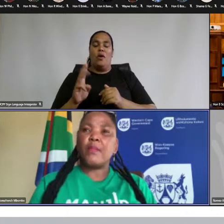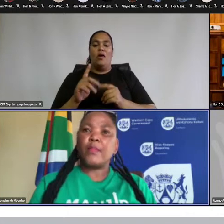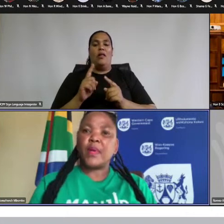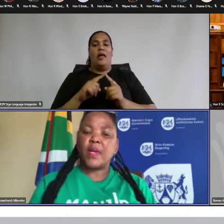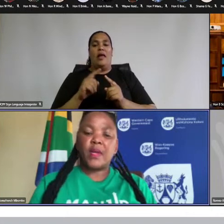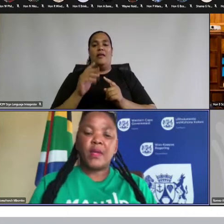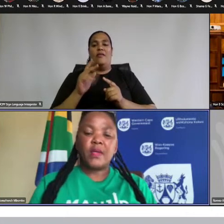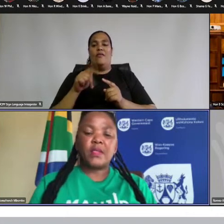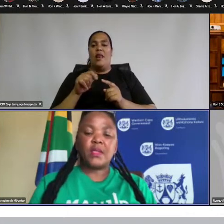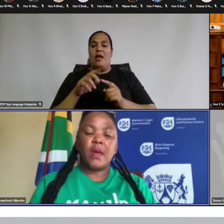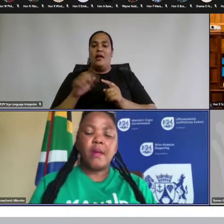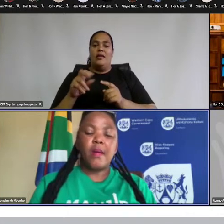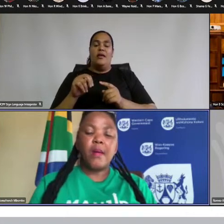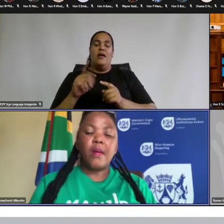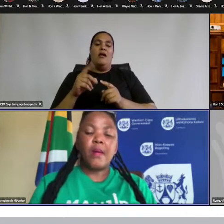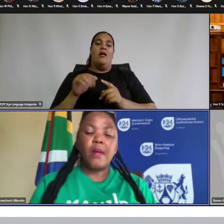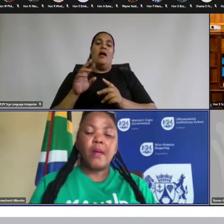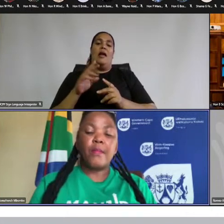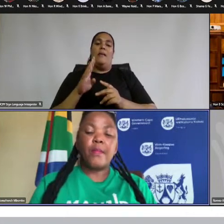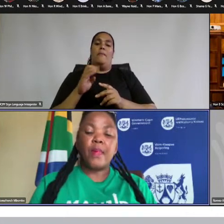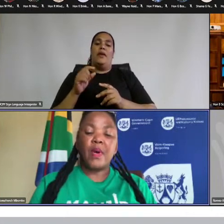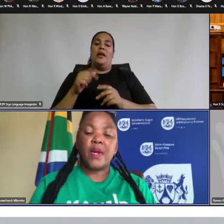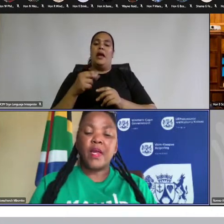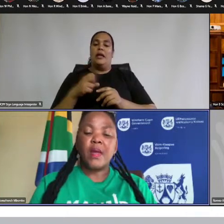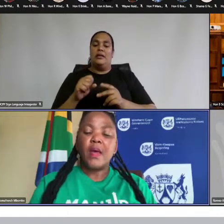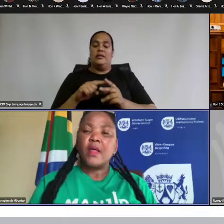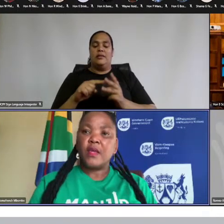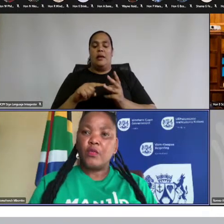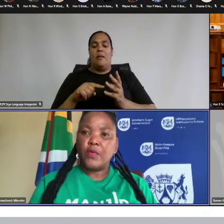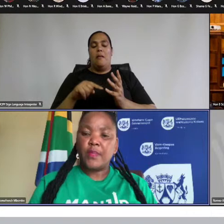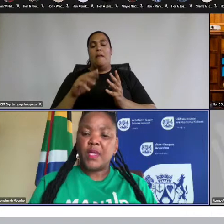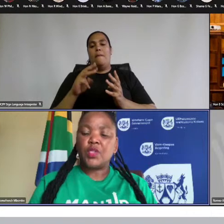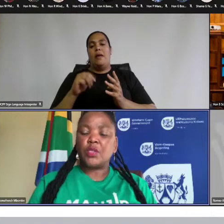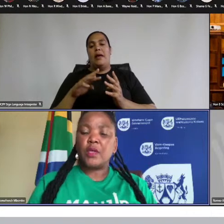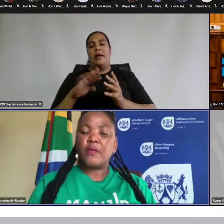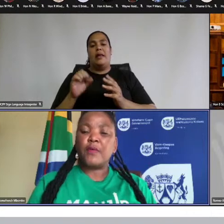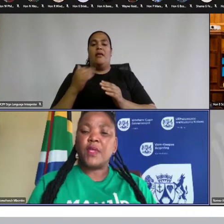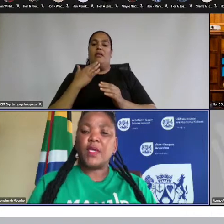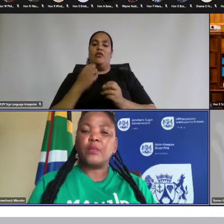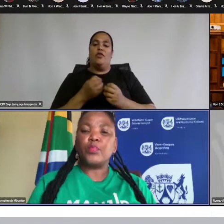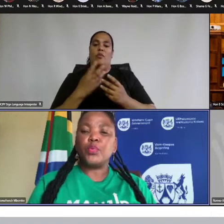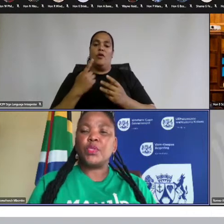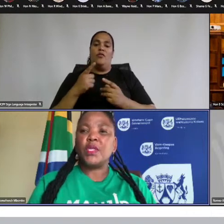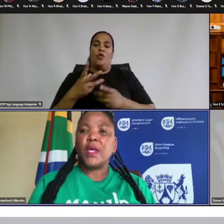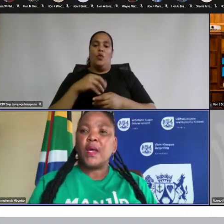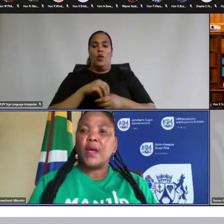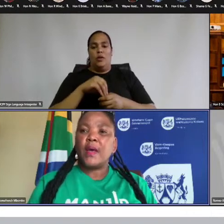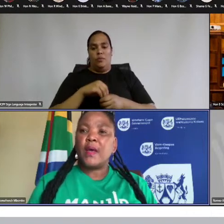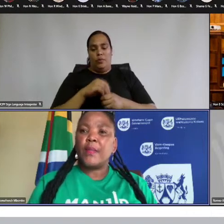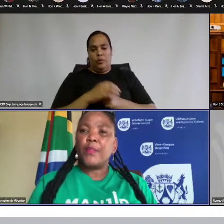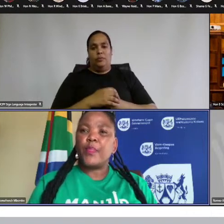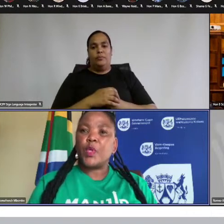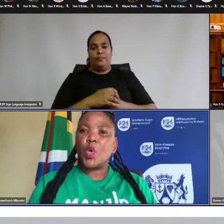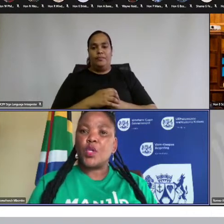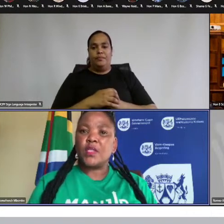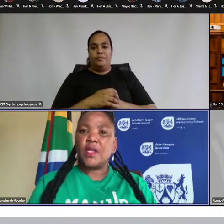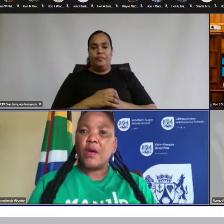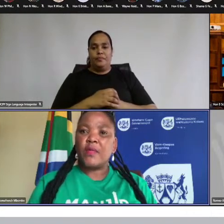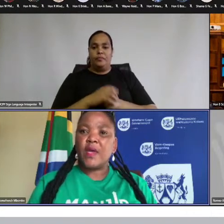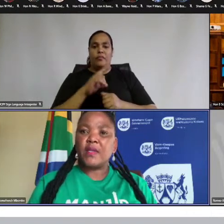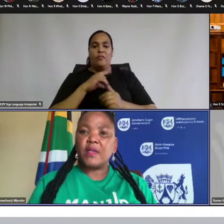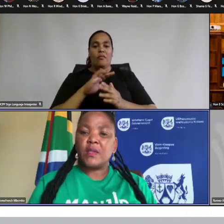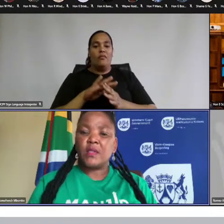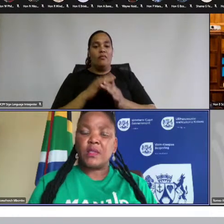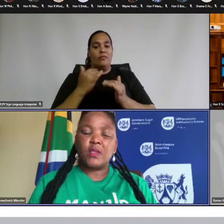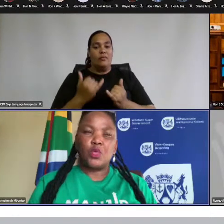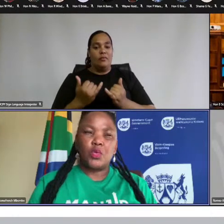Philander, Member Brenghuis, Member Marais, thank you very much for the input. Because now